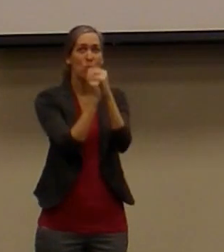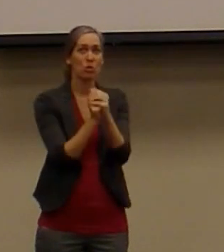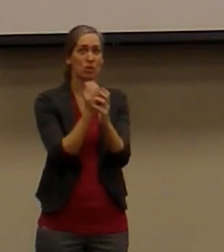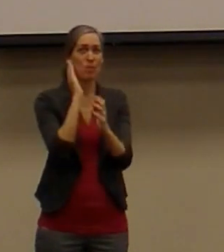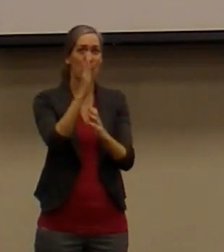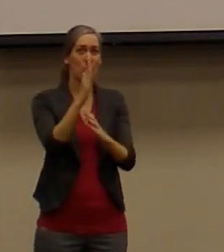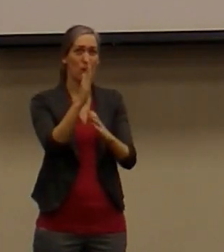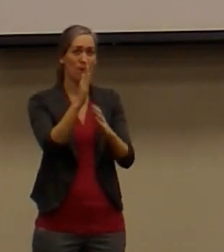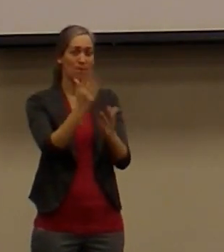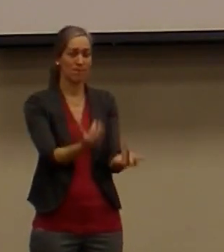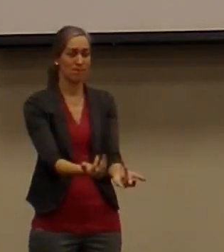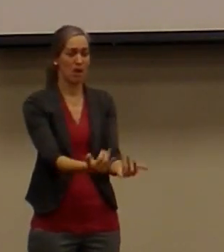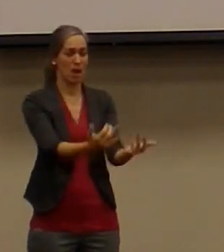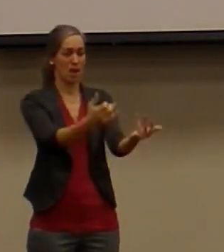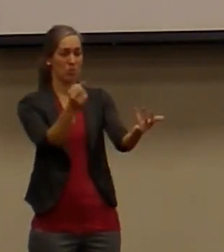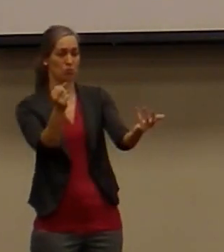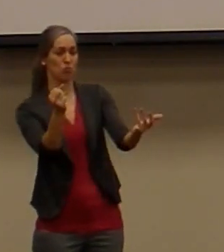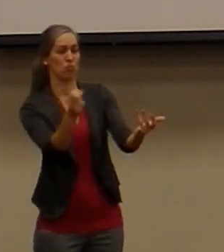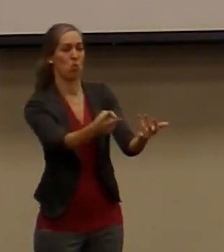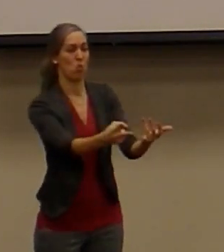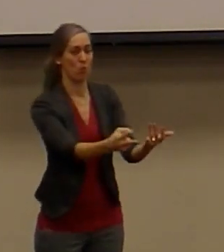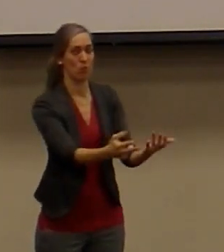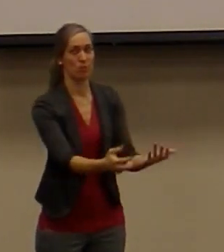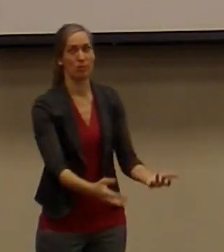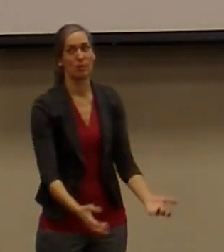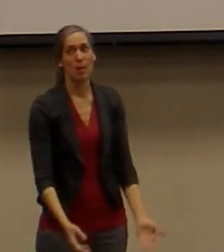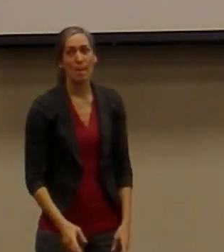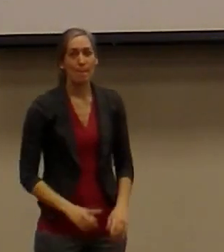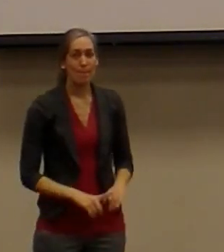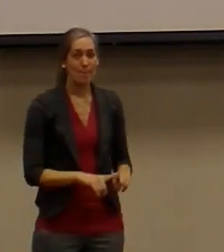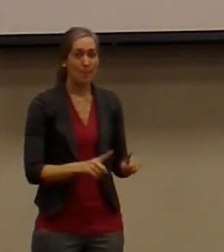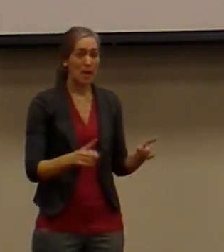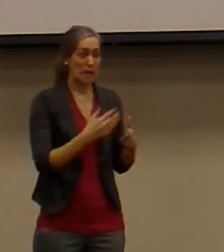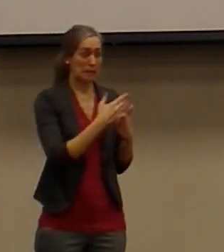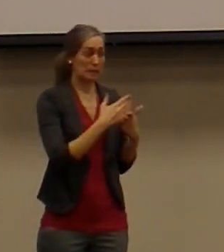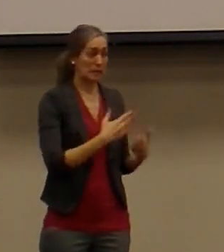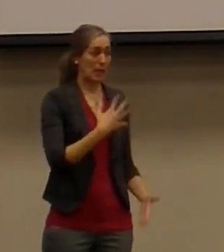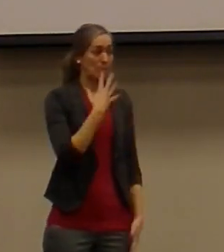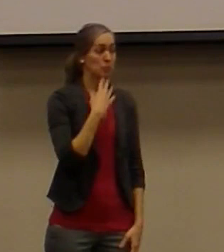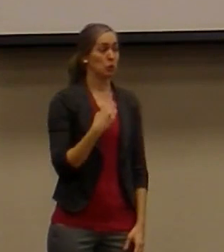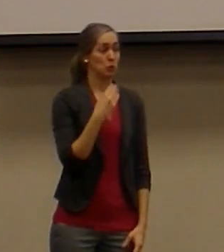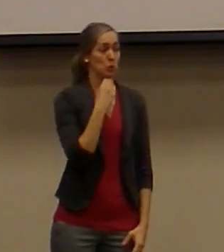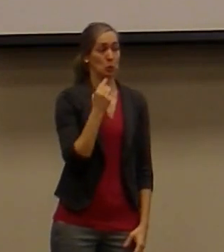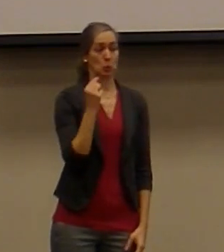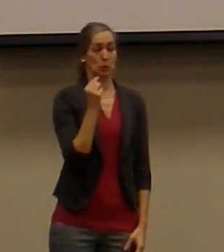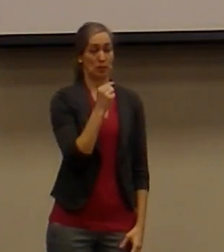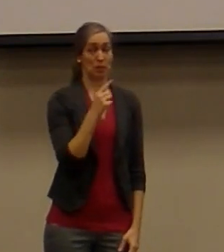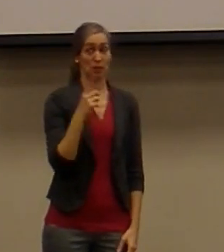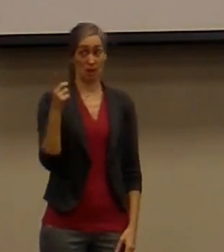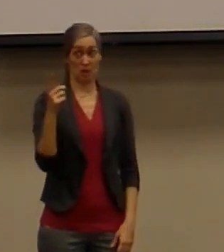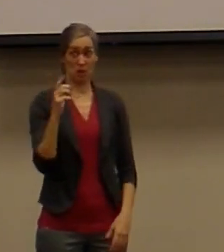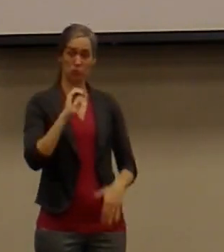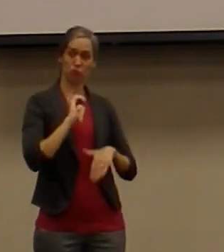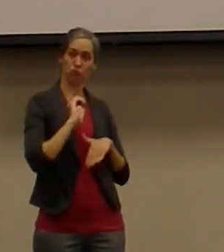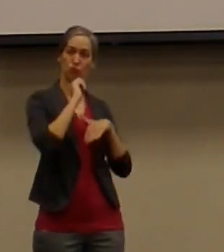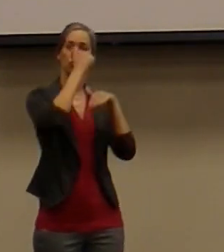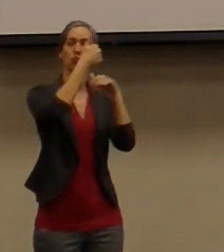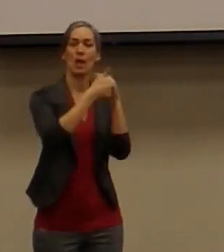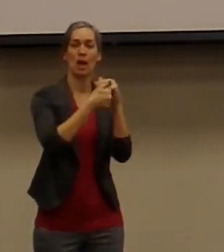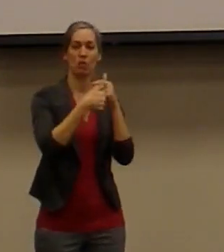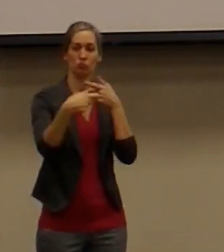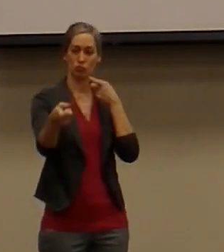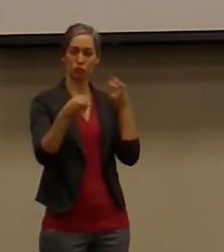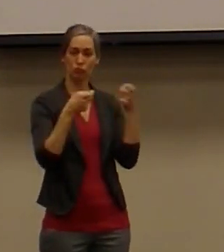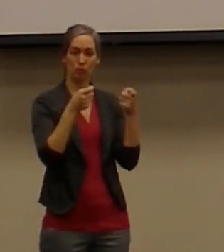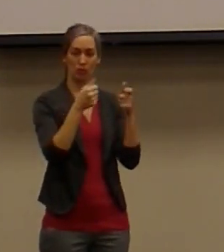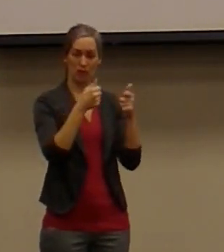be thrown into a blazing furnace. But there are some Jews whom you have set over the affairs of the